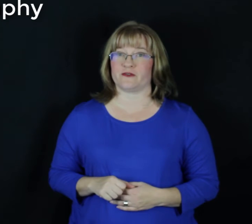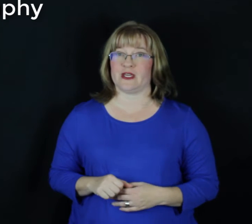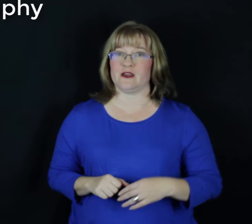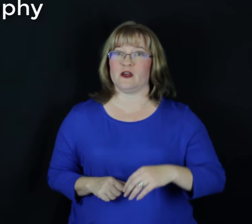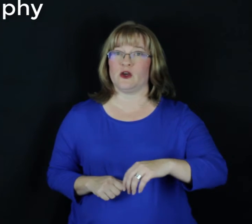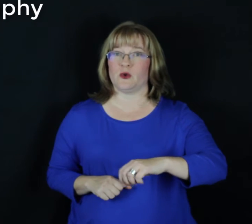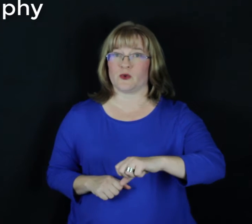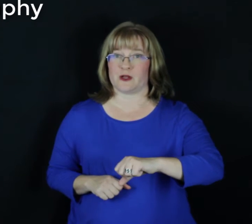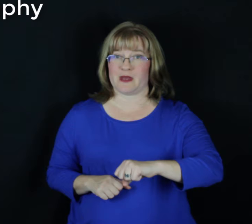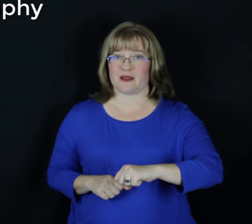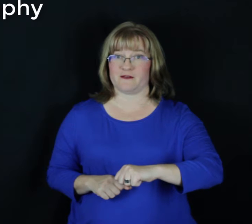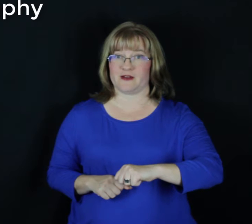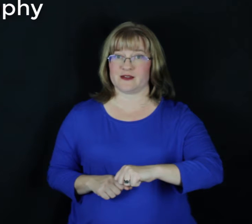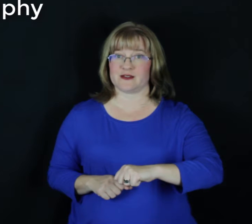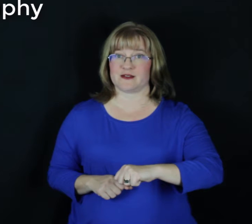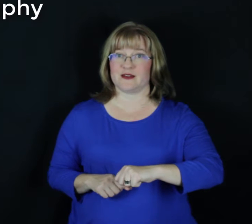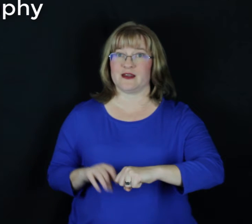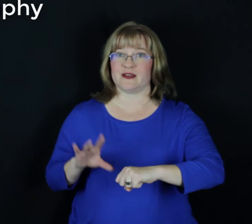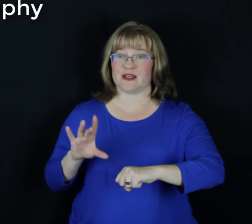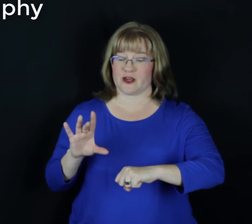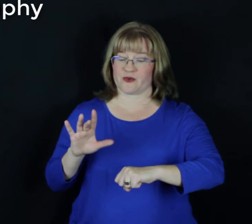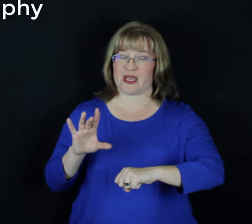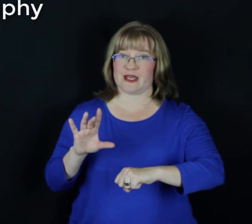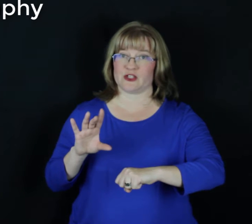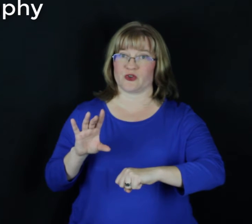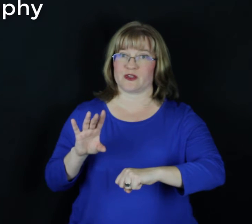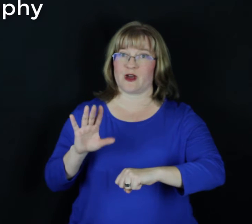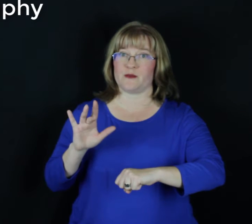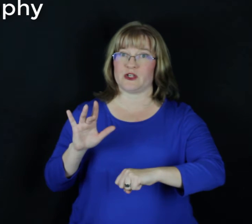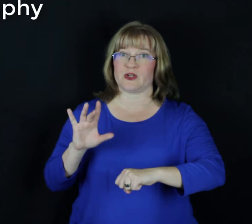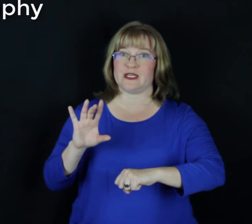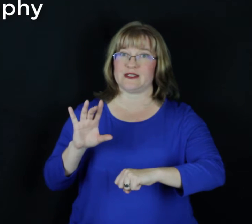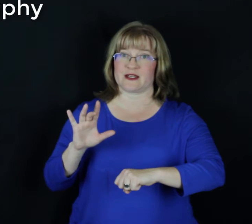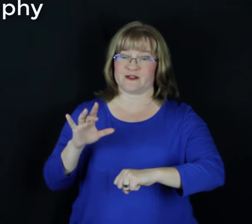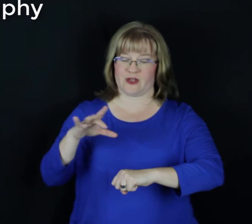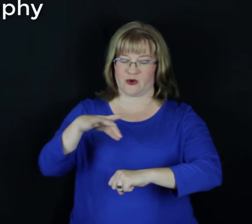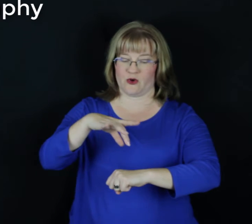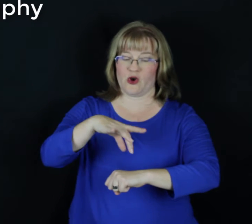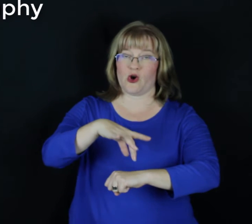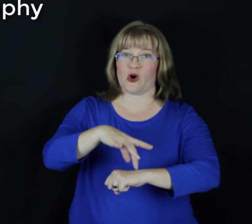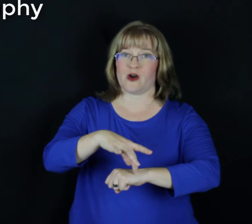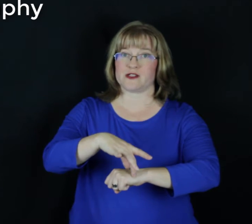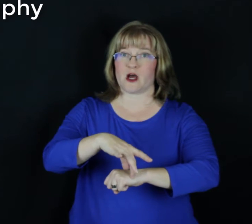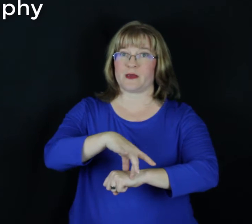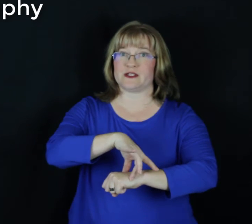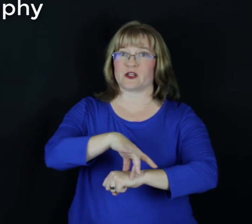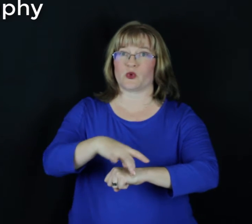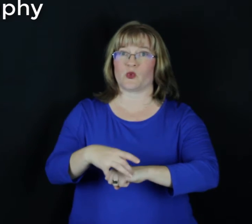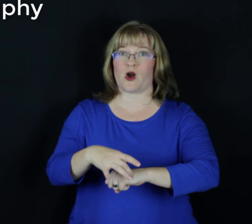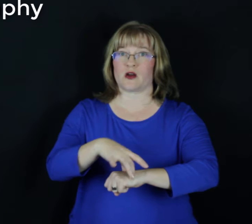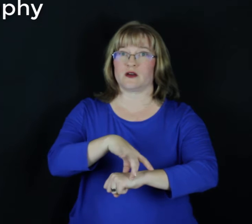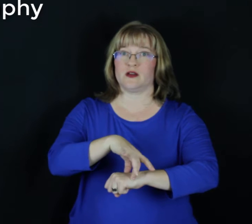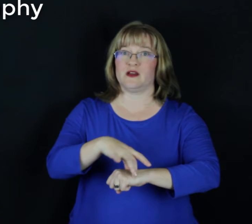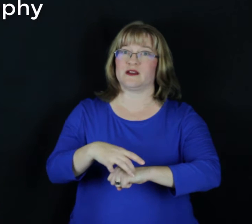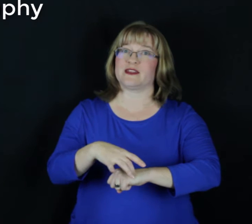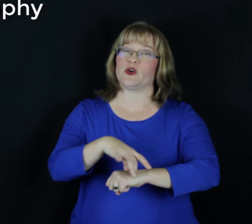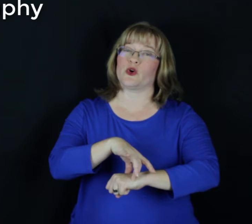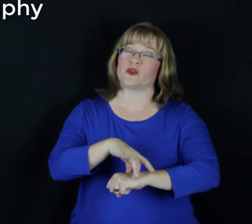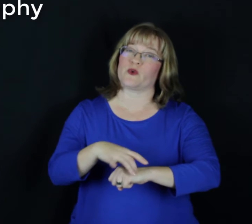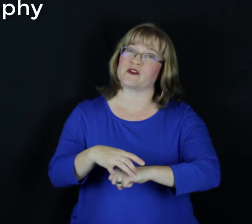geography, we're going to make a fist. The other hand is your thumb and your index finger on top, and it's going to rock. The earth rocks